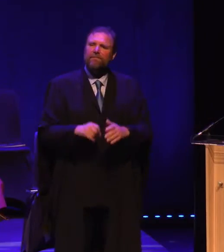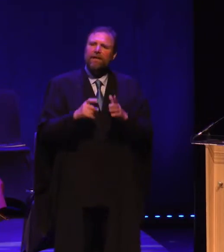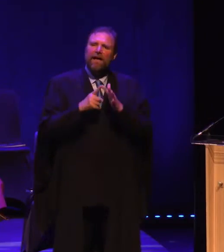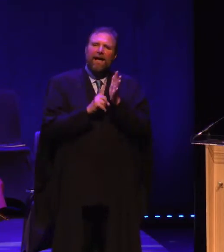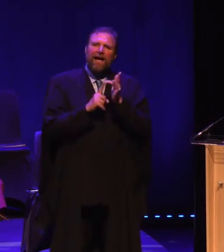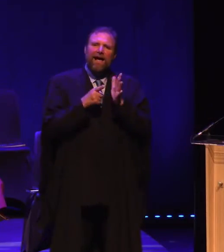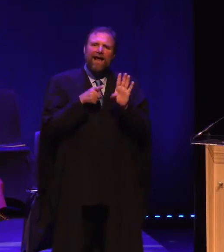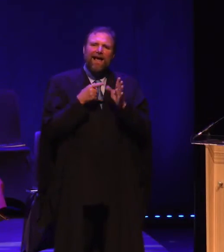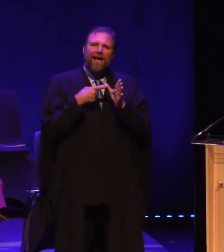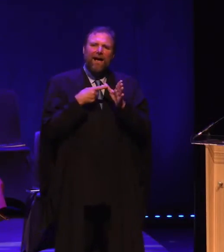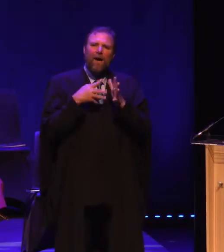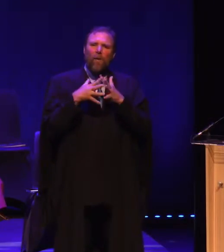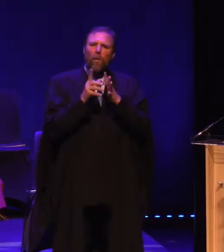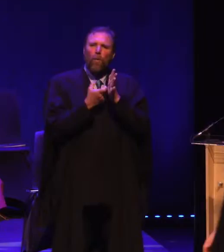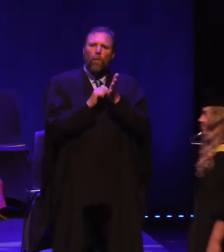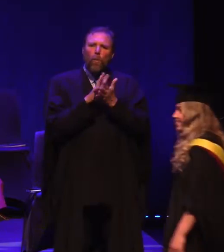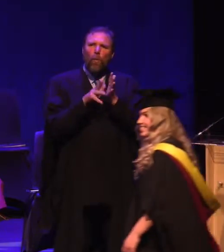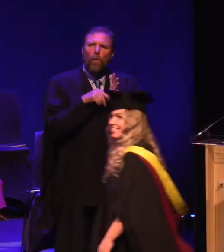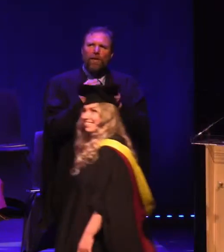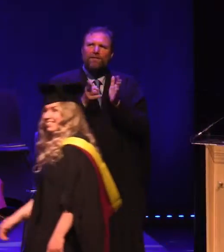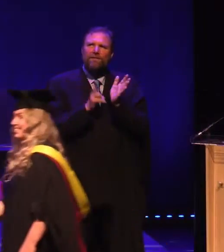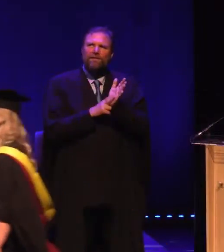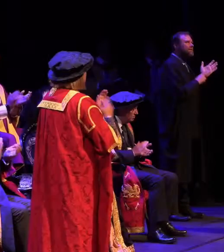Alaya Worthington.